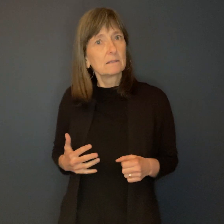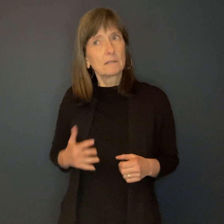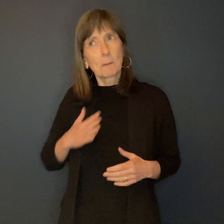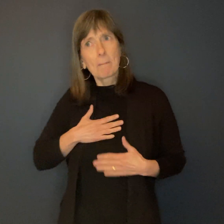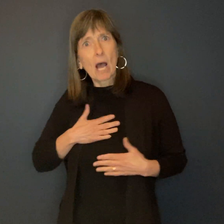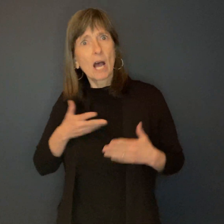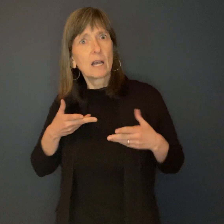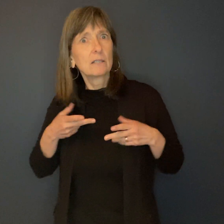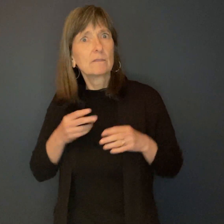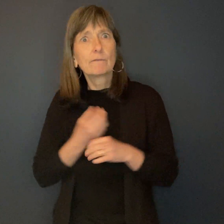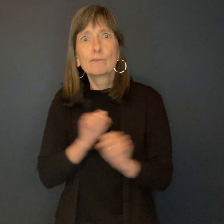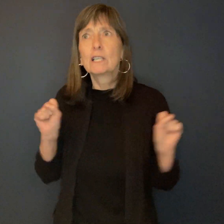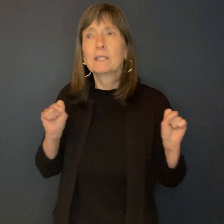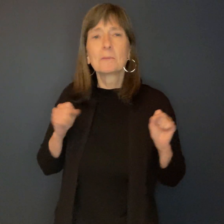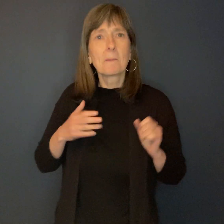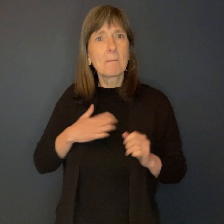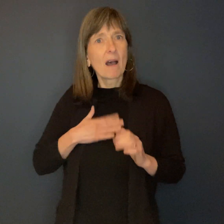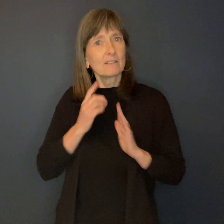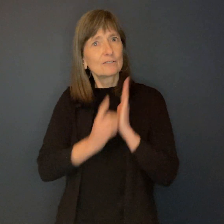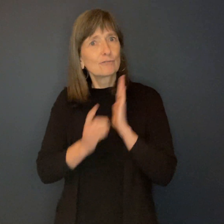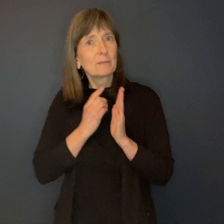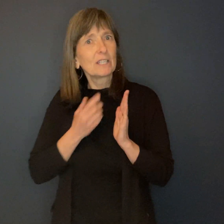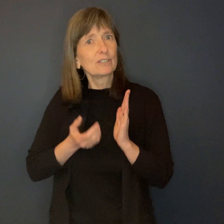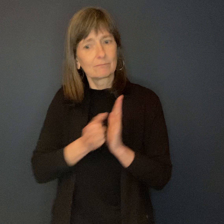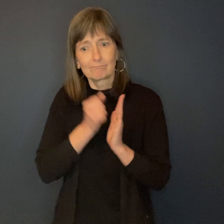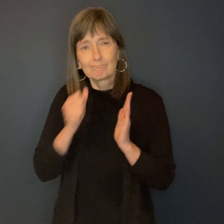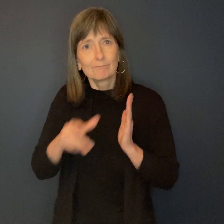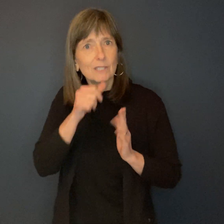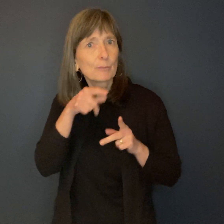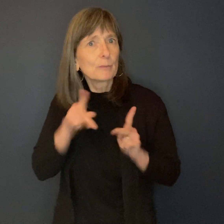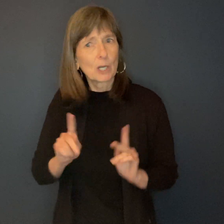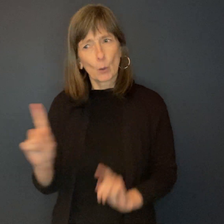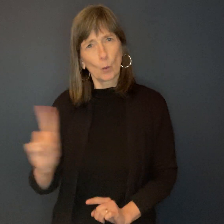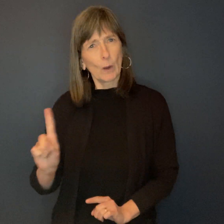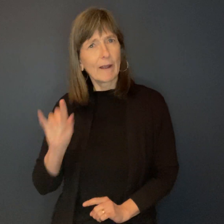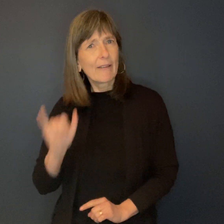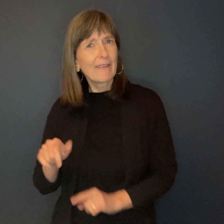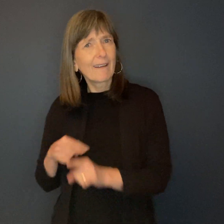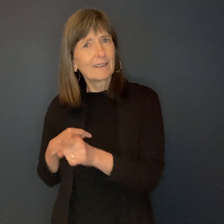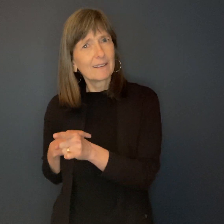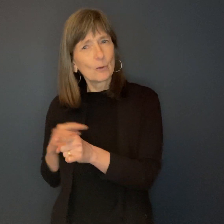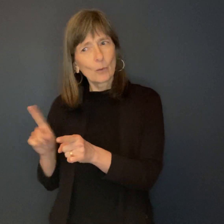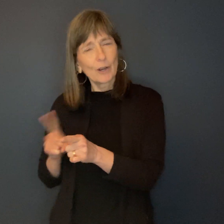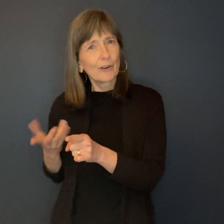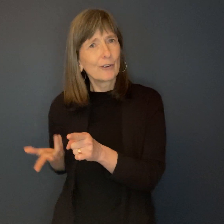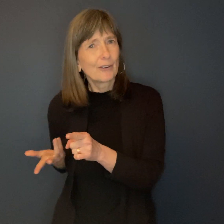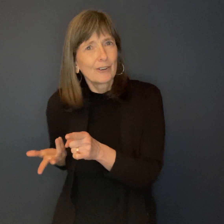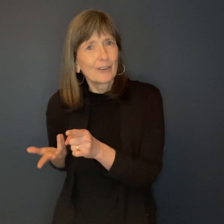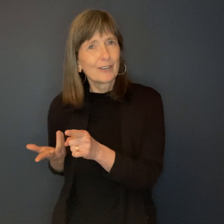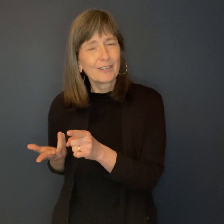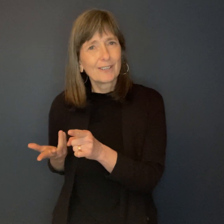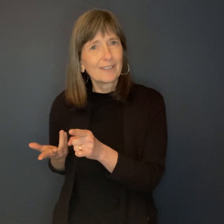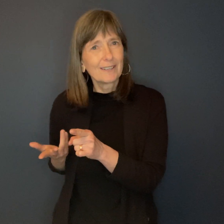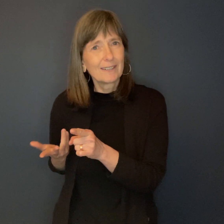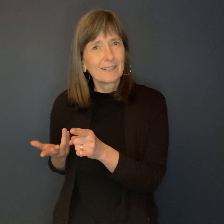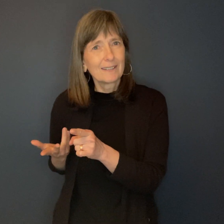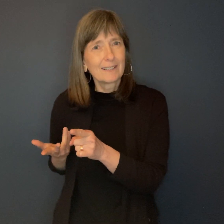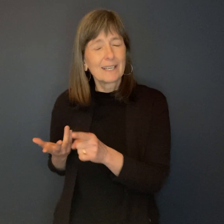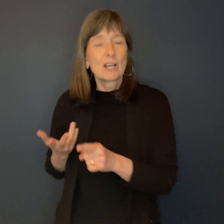discrimination. So I guess going back to our first comments around the supported employment piece,